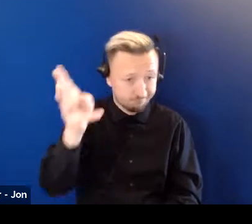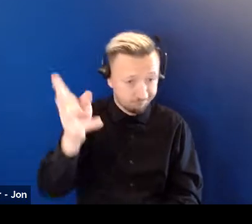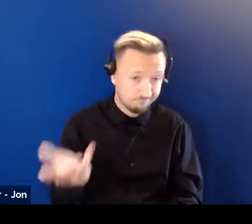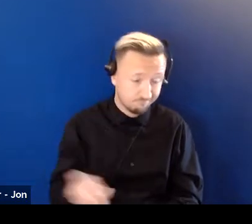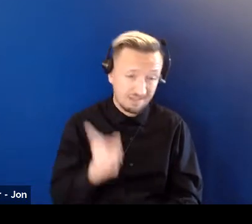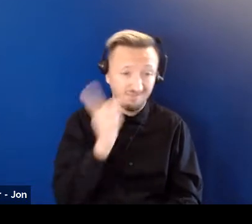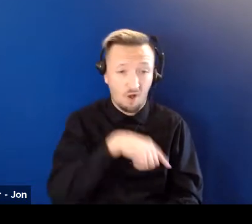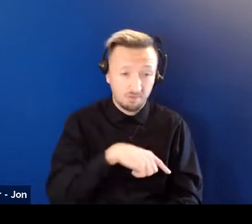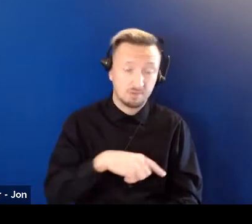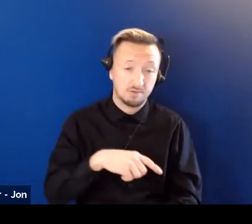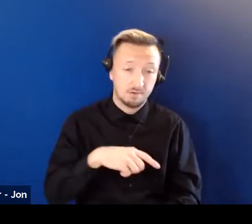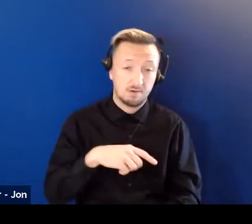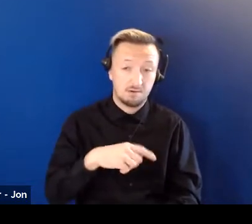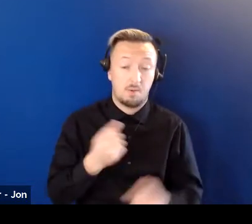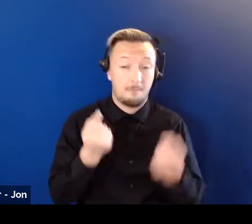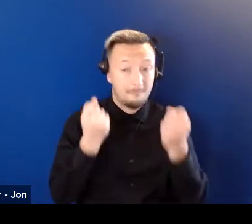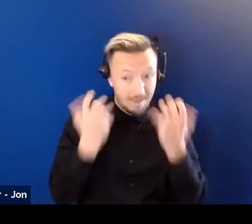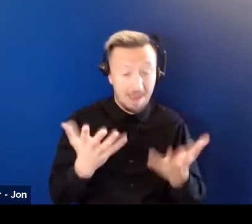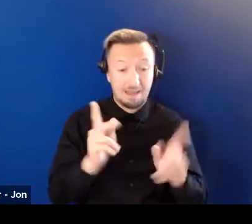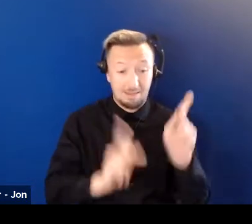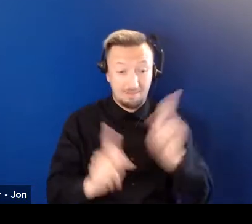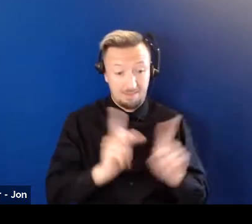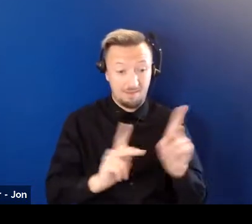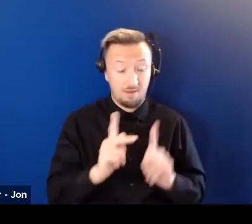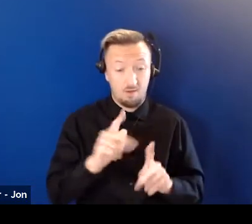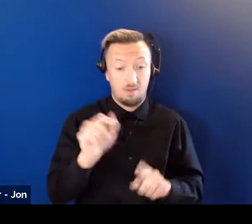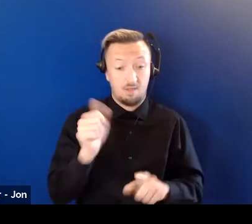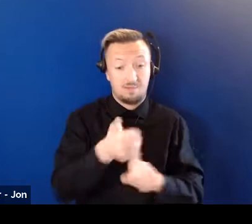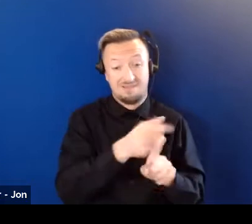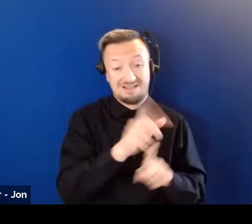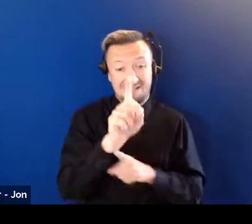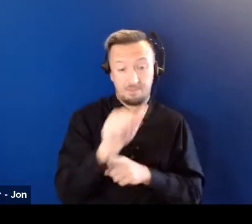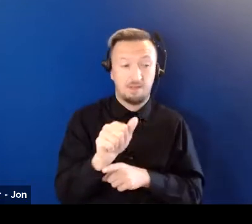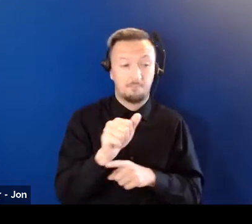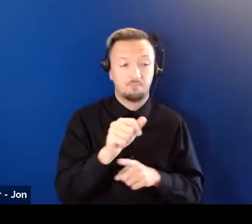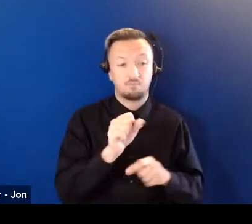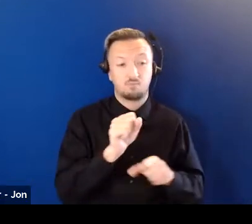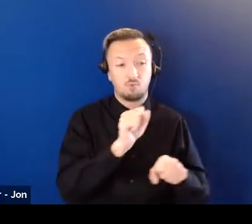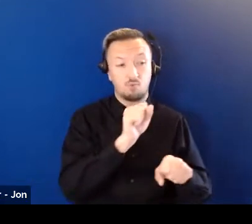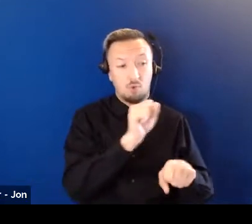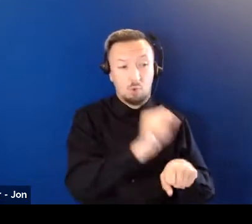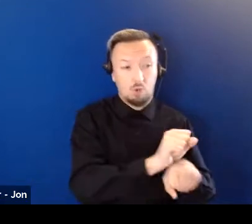false pretense that keeps people from with disabilities from moving beyond